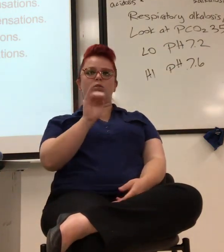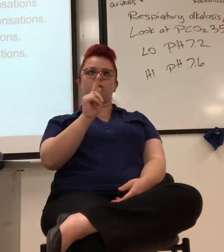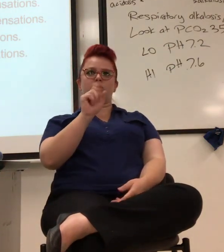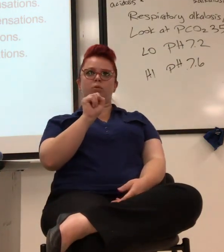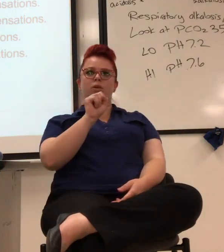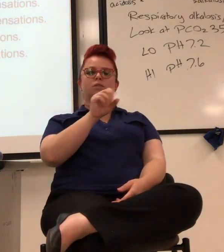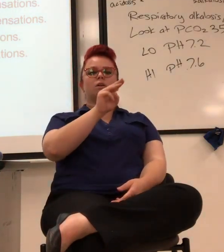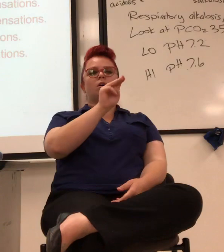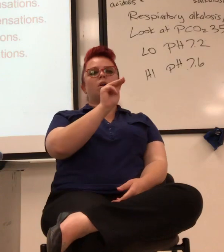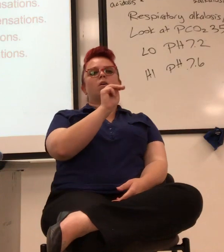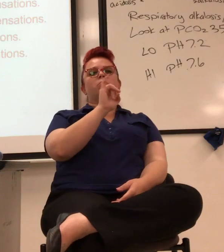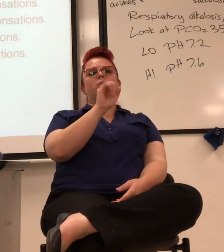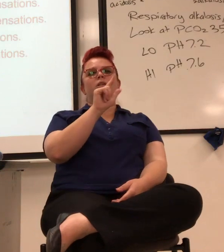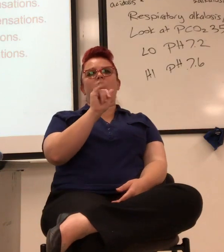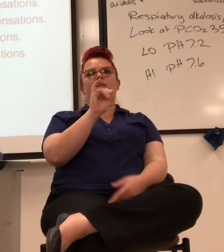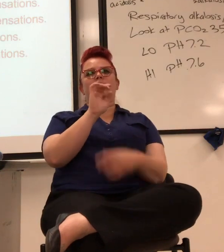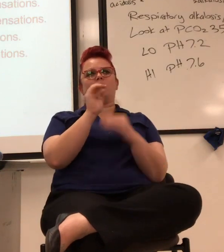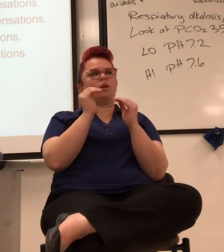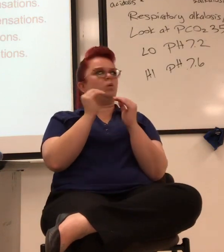Metabolic